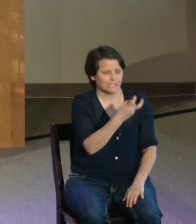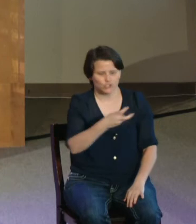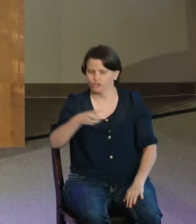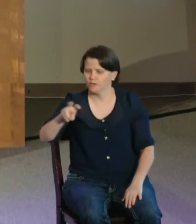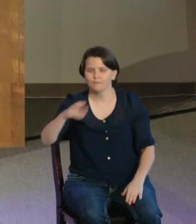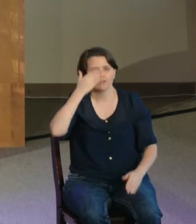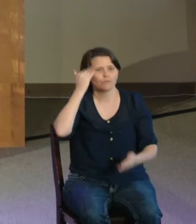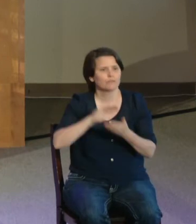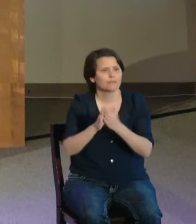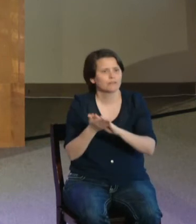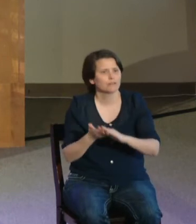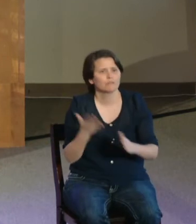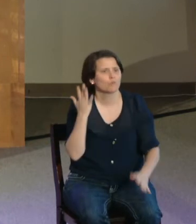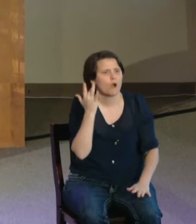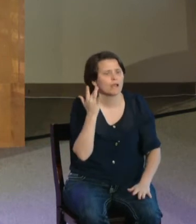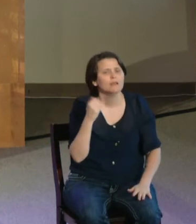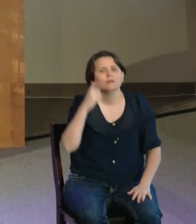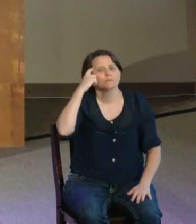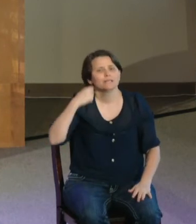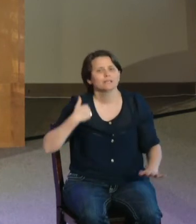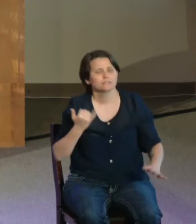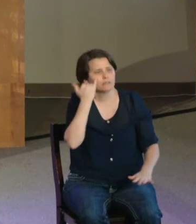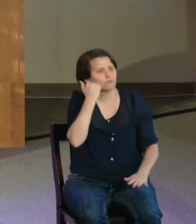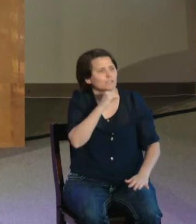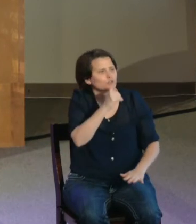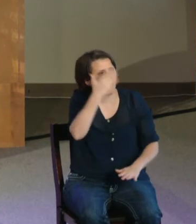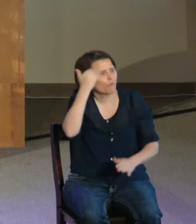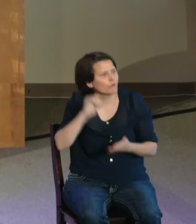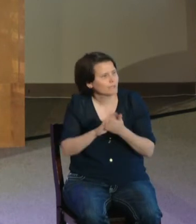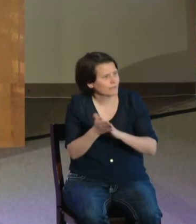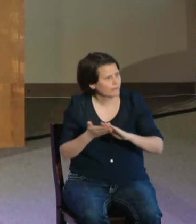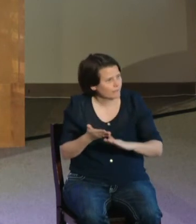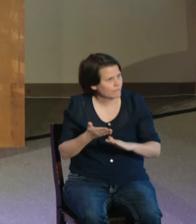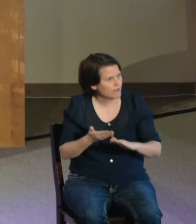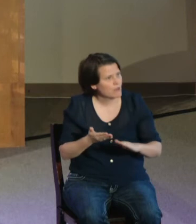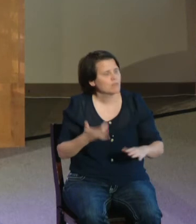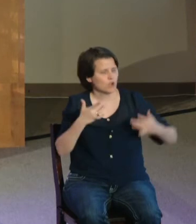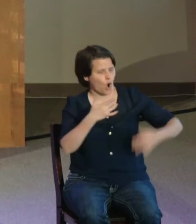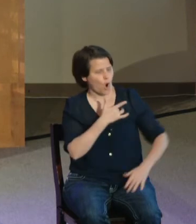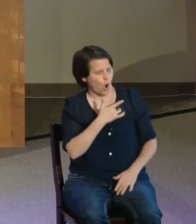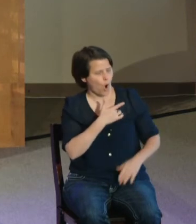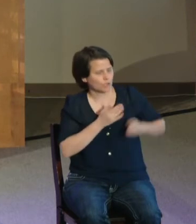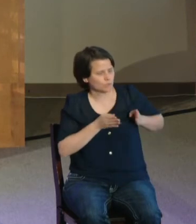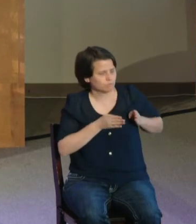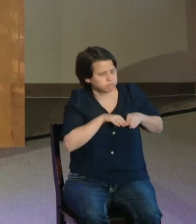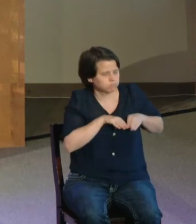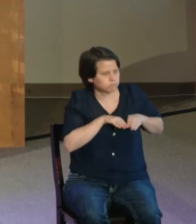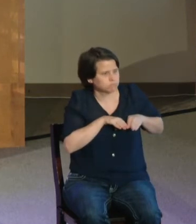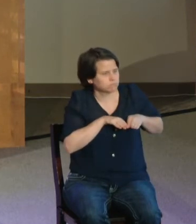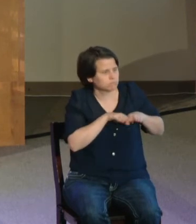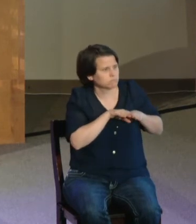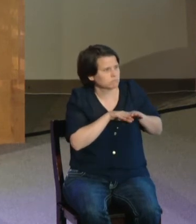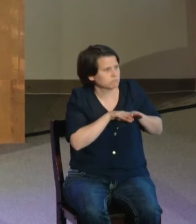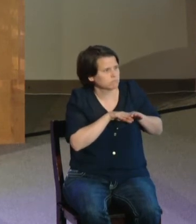is that without that ability to forgive, our hearts will remain closed off in that area. Did you hear